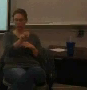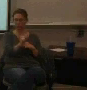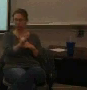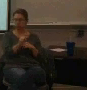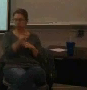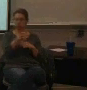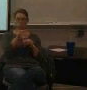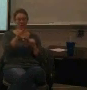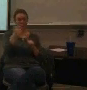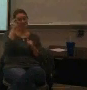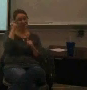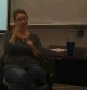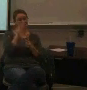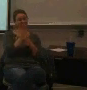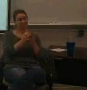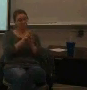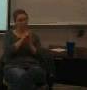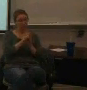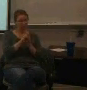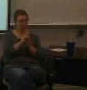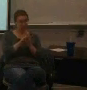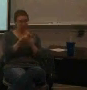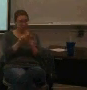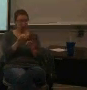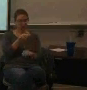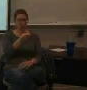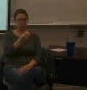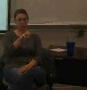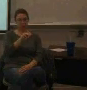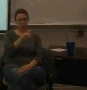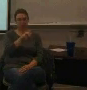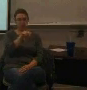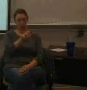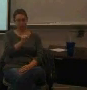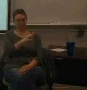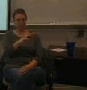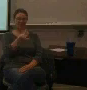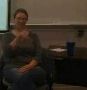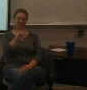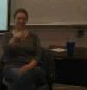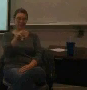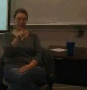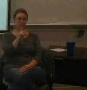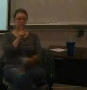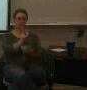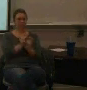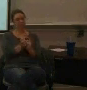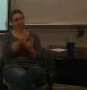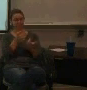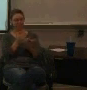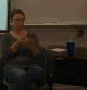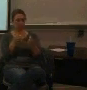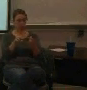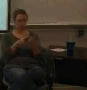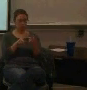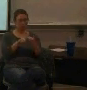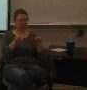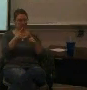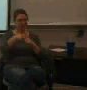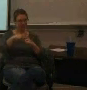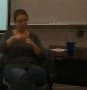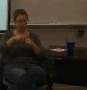You can think of some examples of membranes and lipids that are adapted to